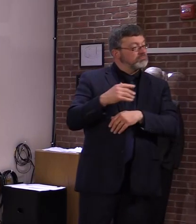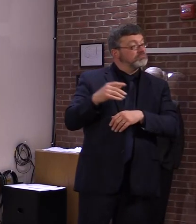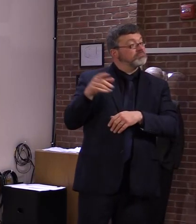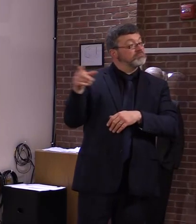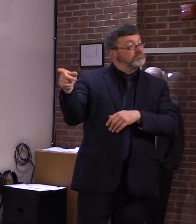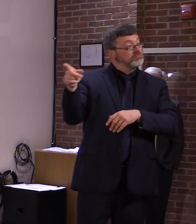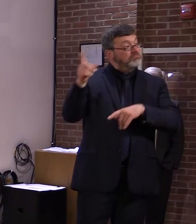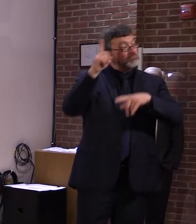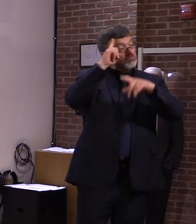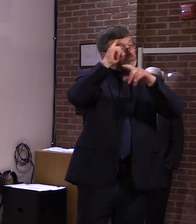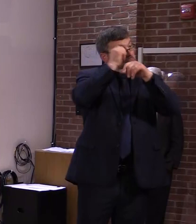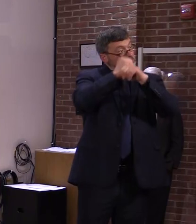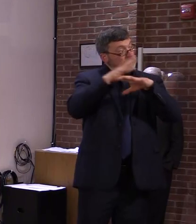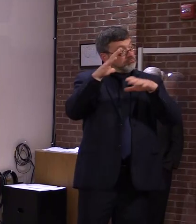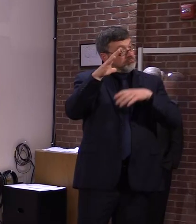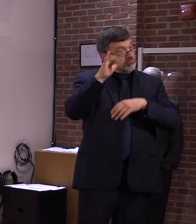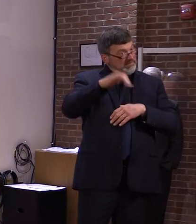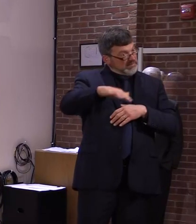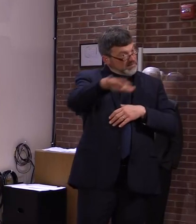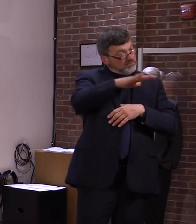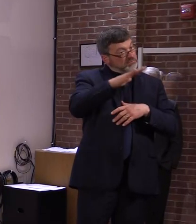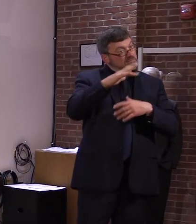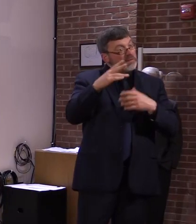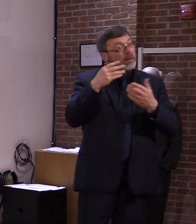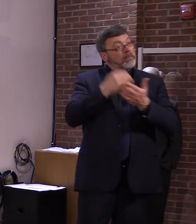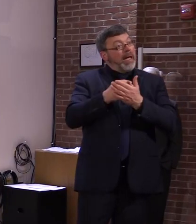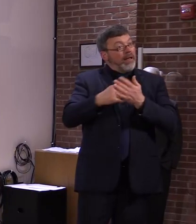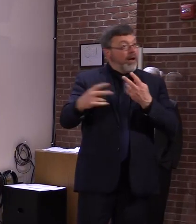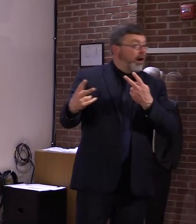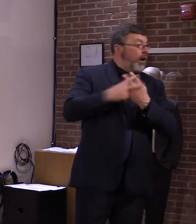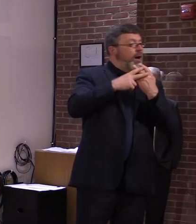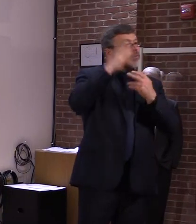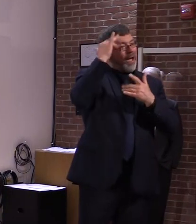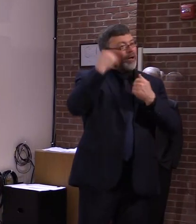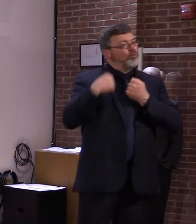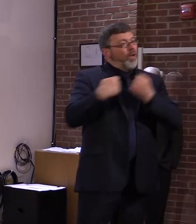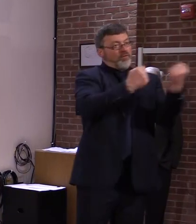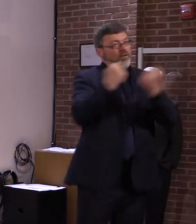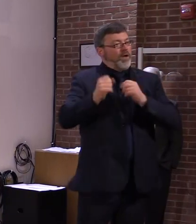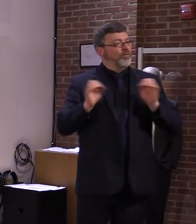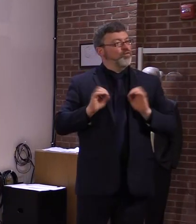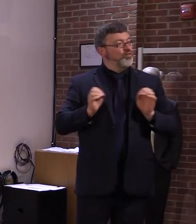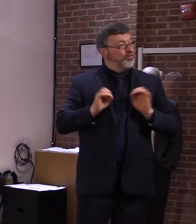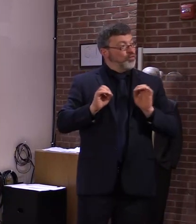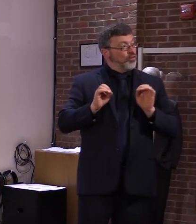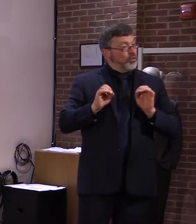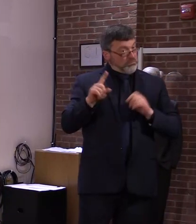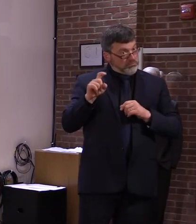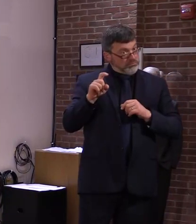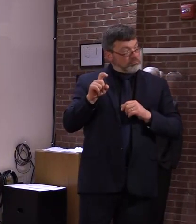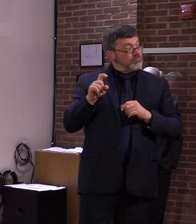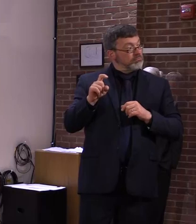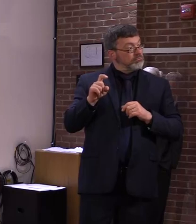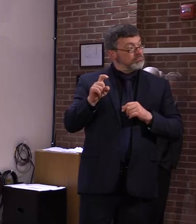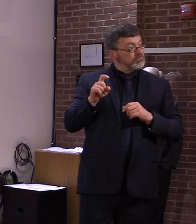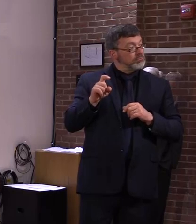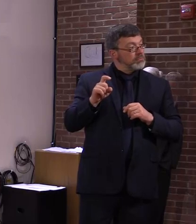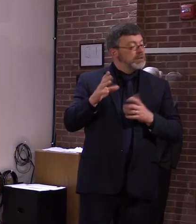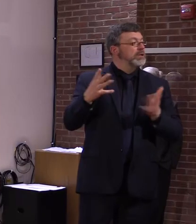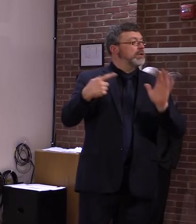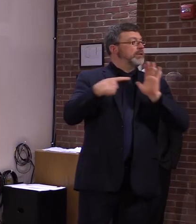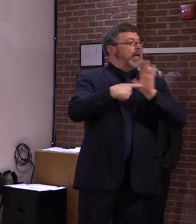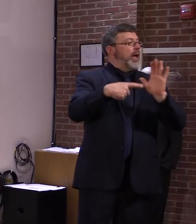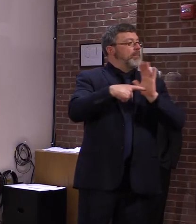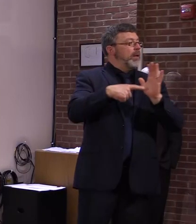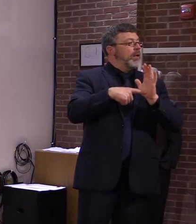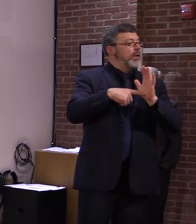mileage or hotel stays? You know, I'm thinking in particular the parole board. You know, sometimes some